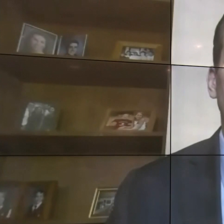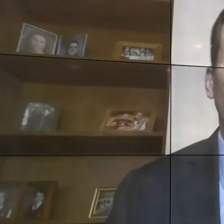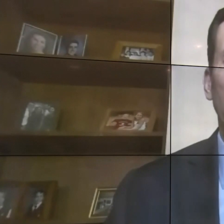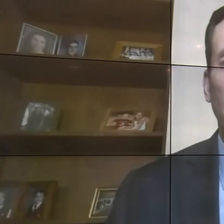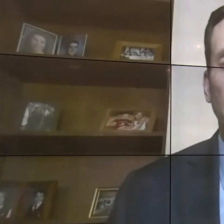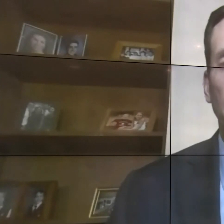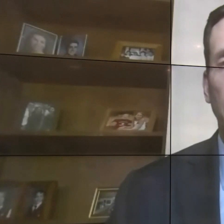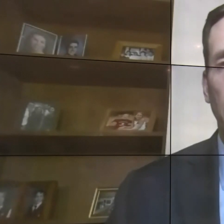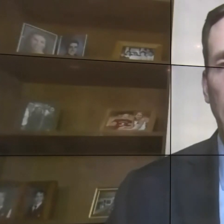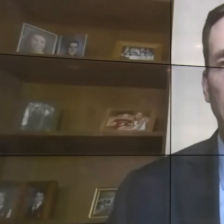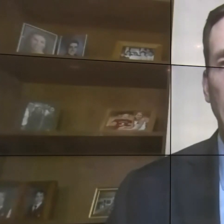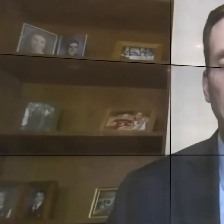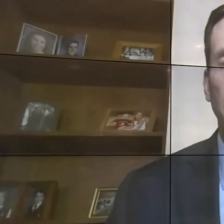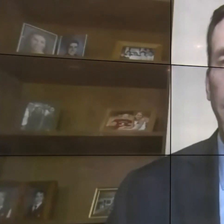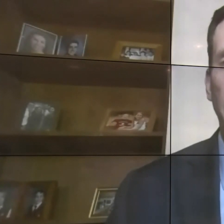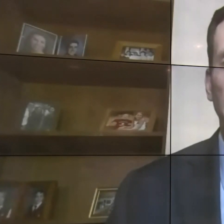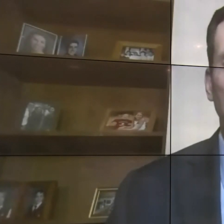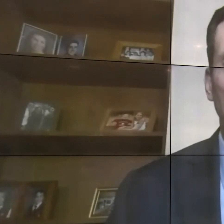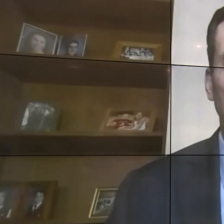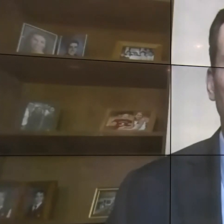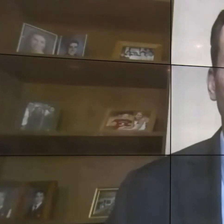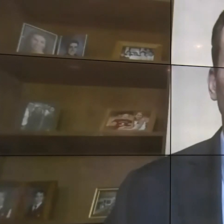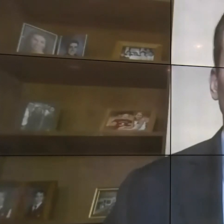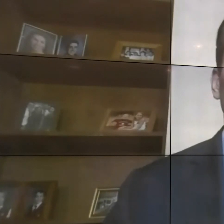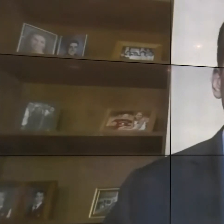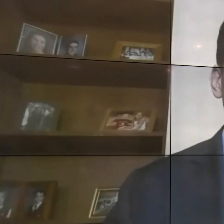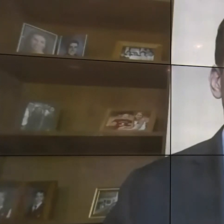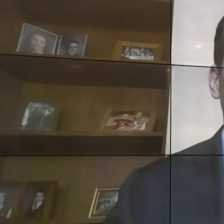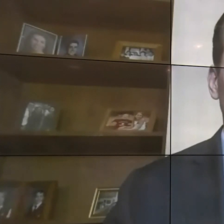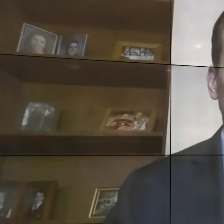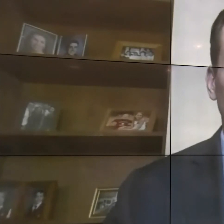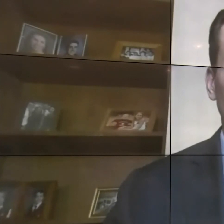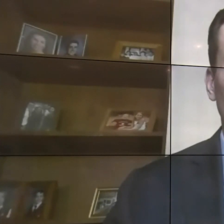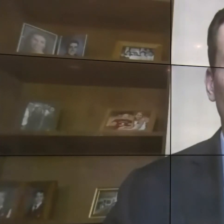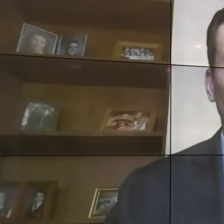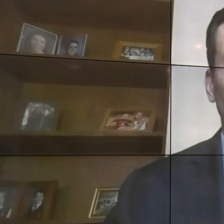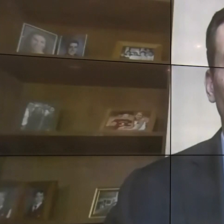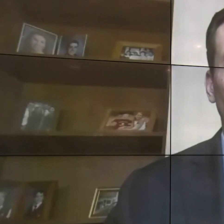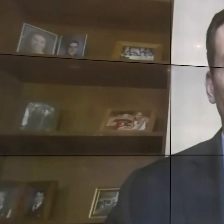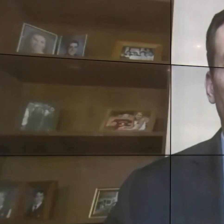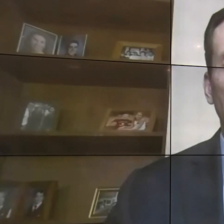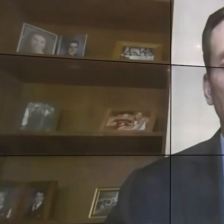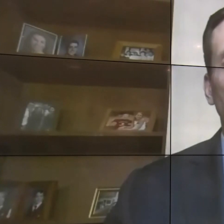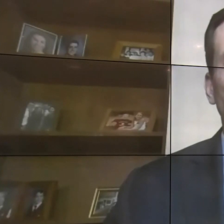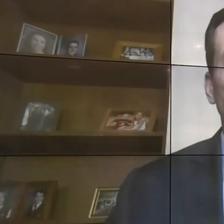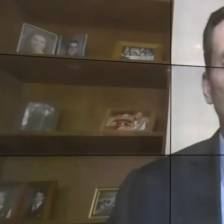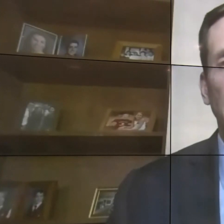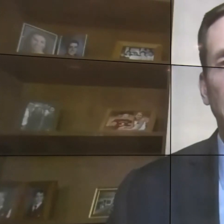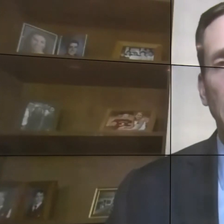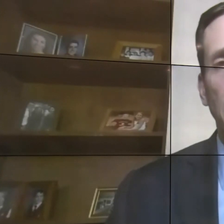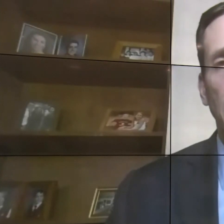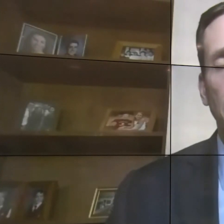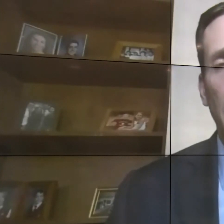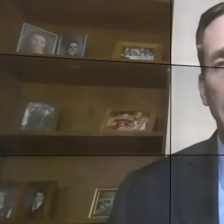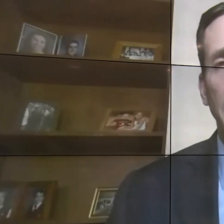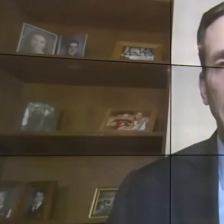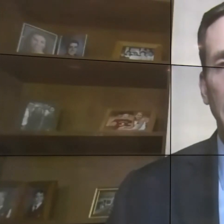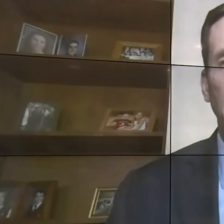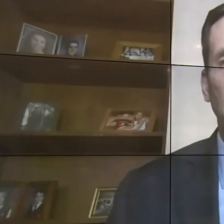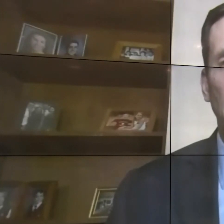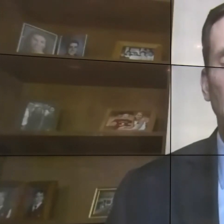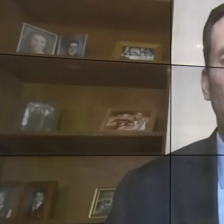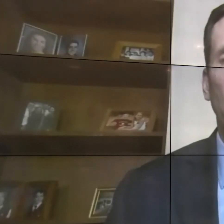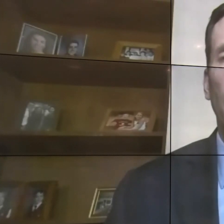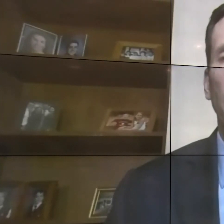companies take their responsibility to be good neighbors very seriously. Many of them call Texas home, and their commitment to safety is embodied